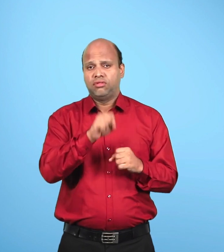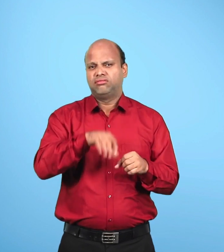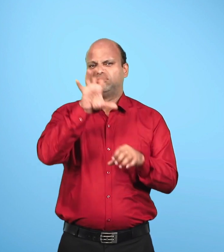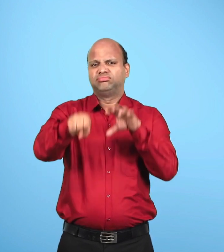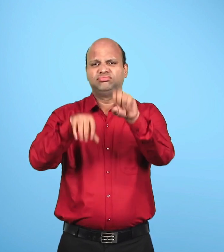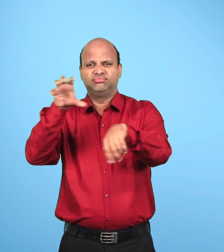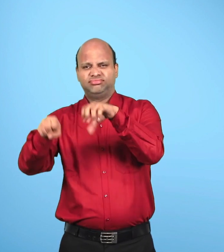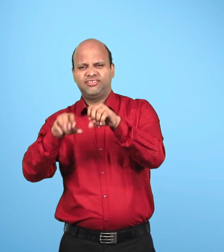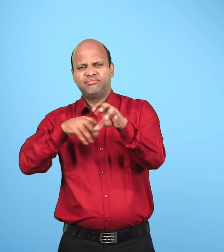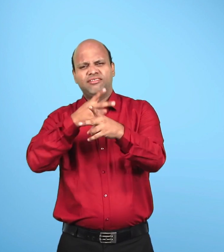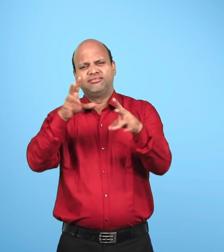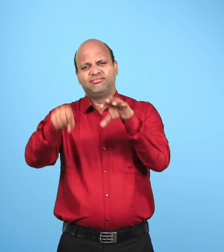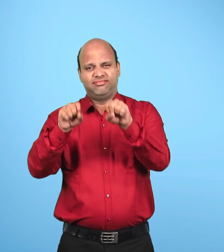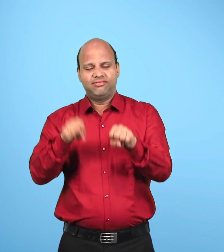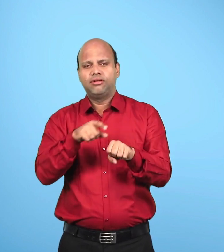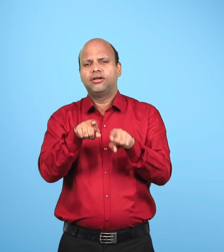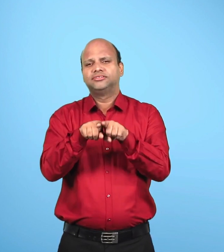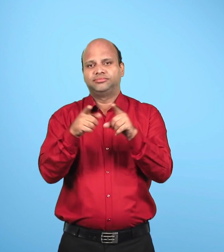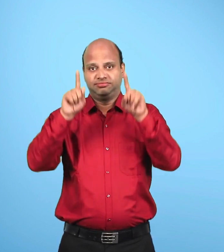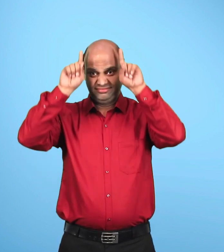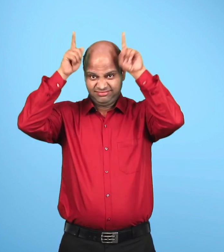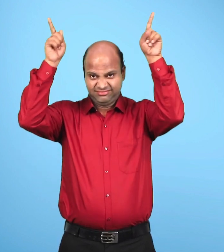It is light brown in color.